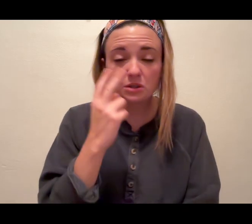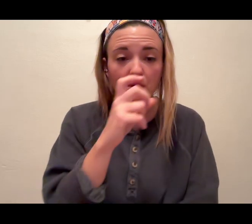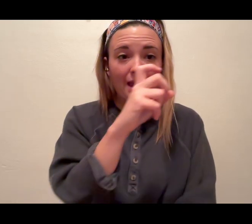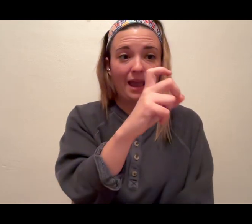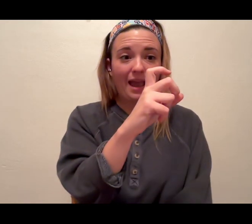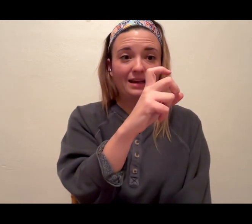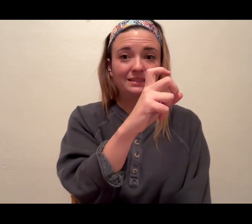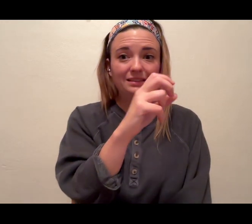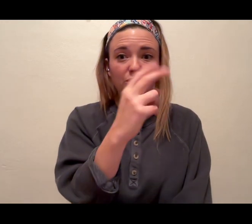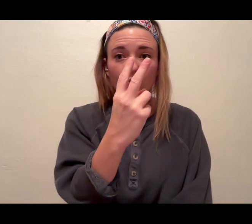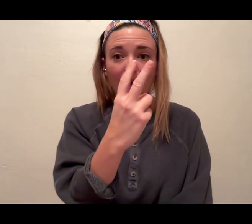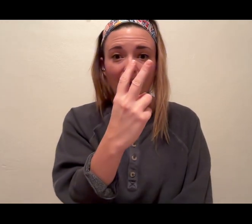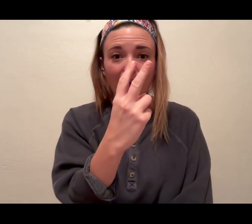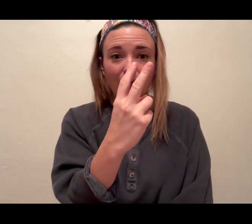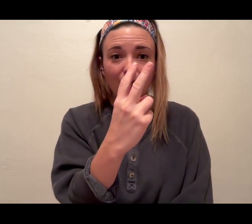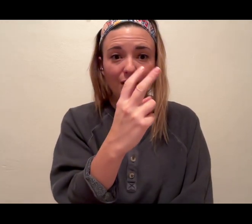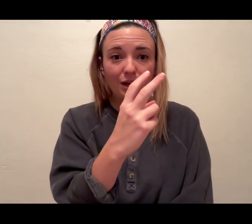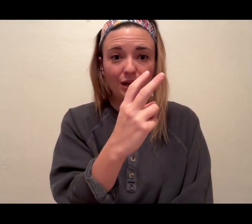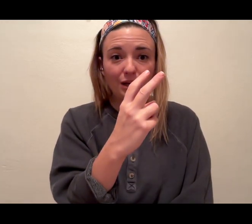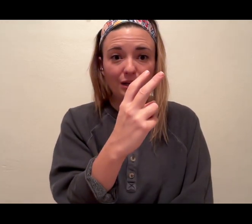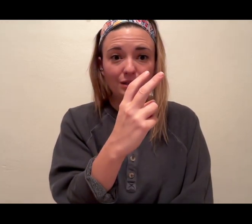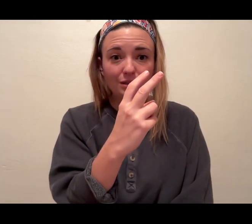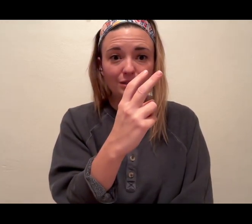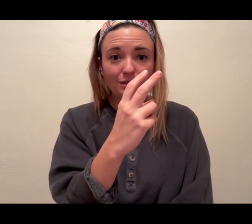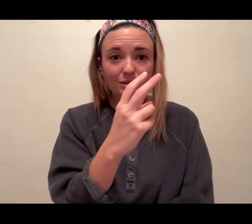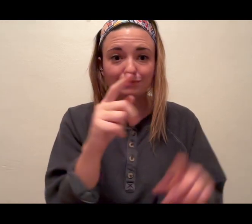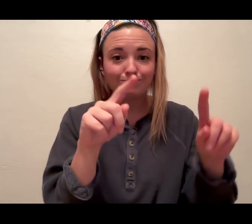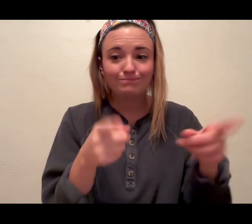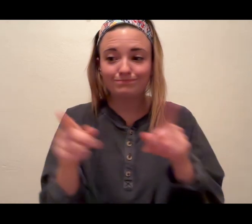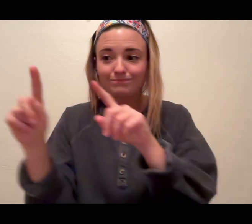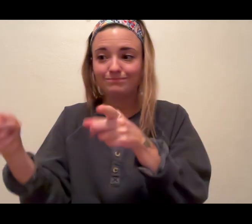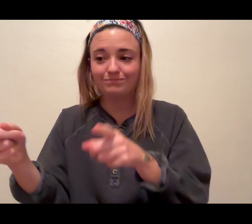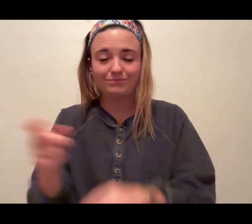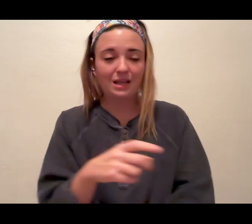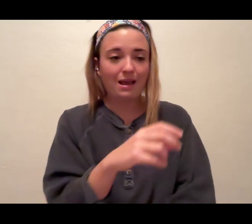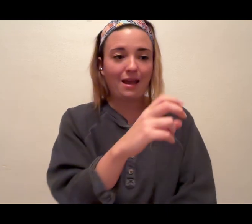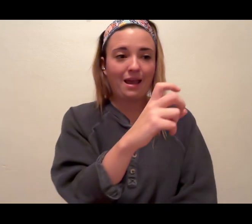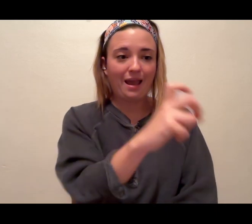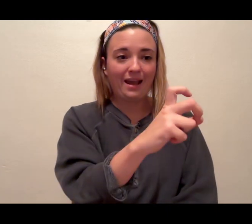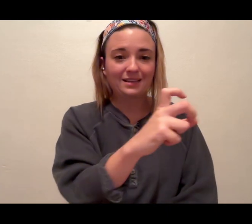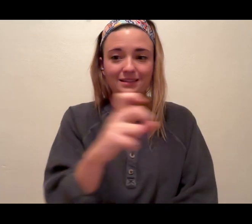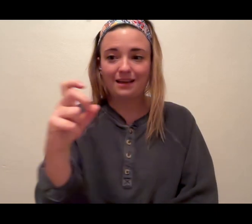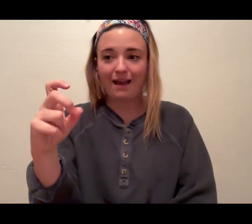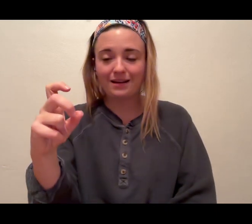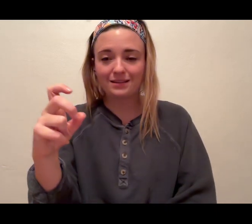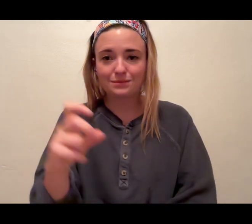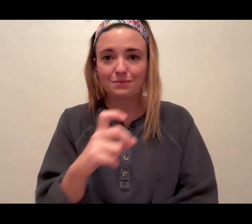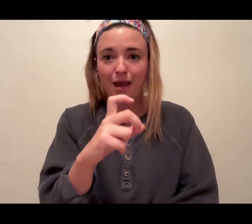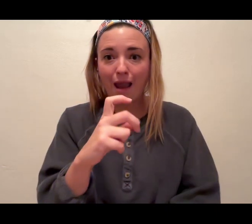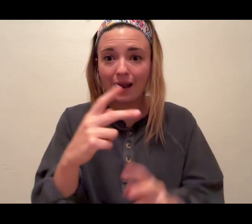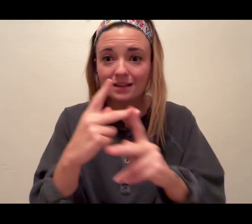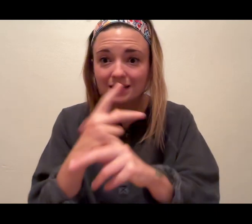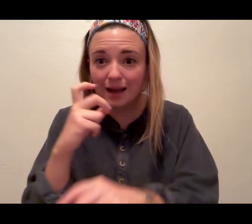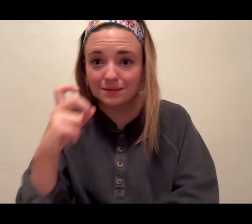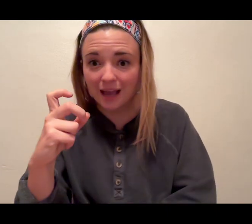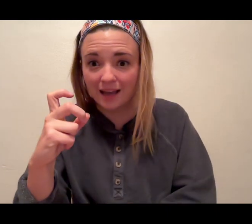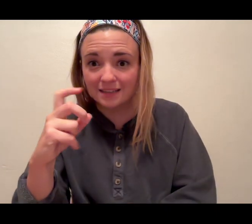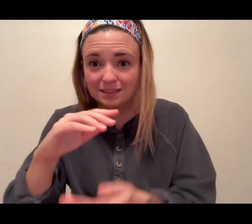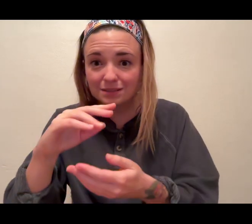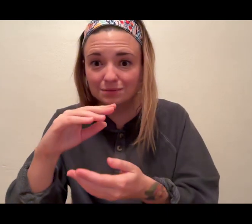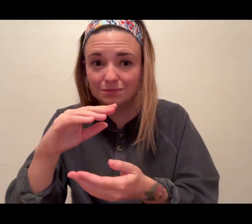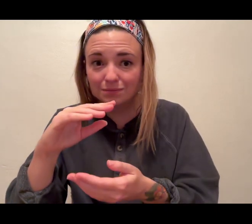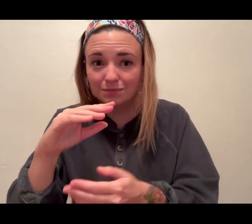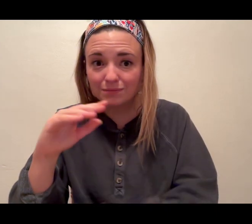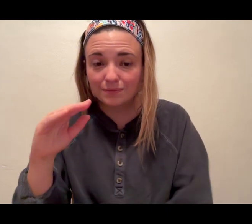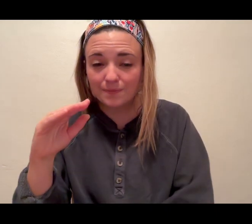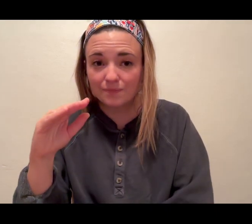squared, the 2 first parts have to give me x squared. So x times x is x squared. Now I'm